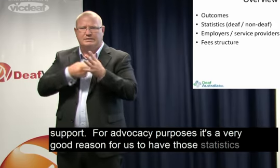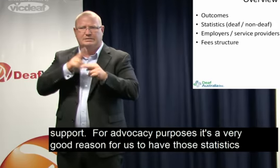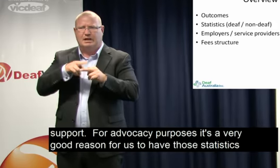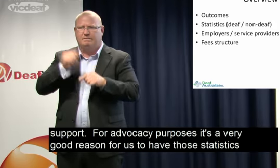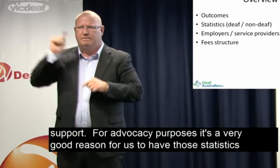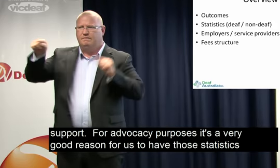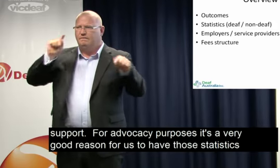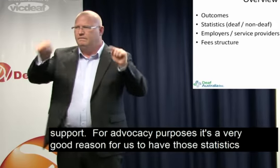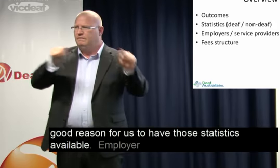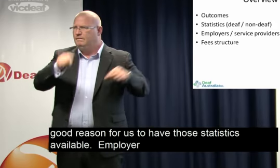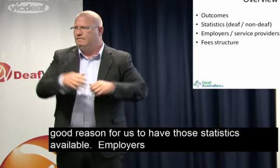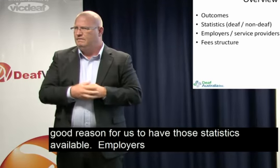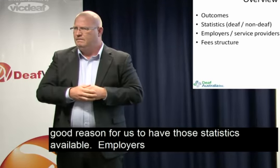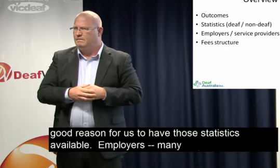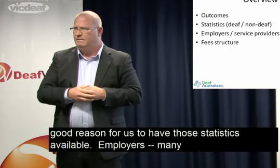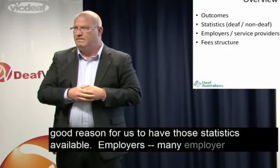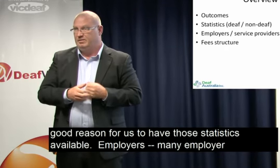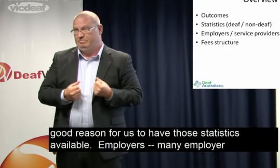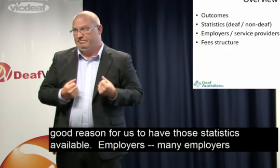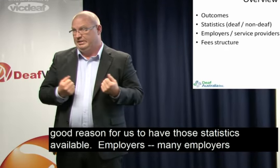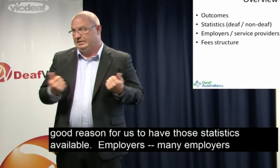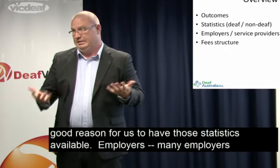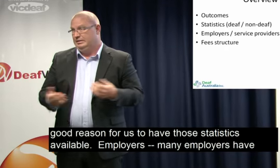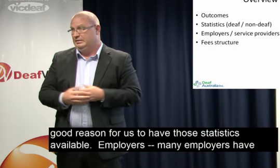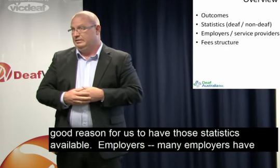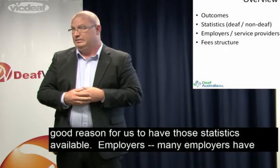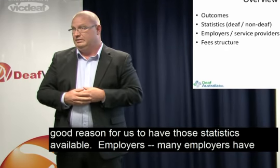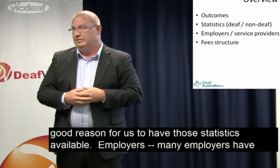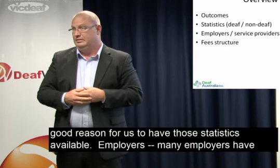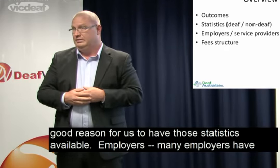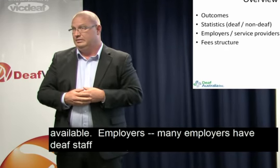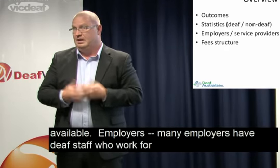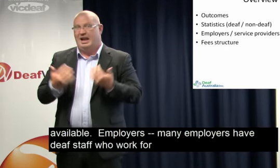many employers have deaf staff who work for them. As we know, there's quite a few.